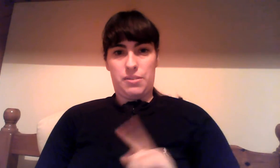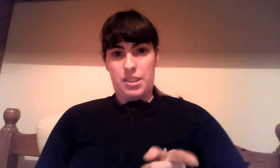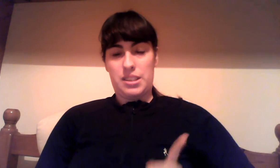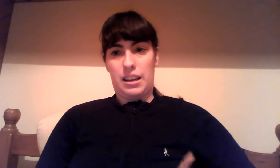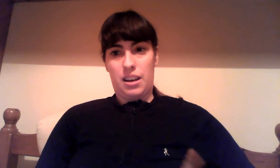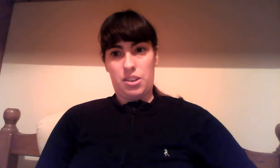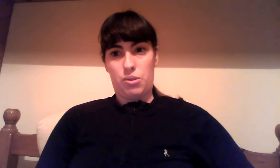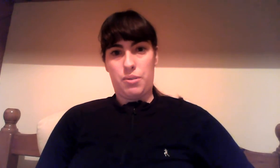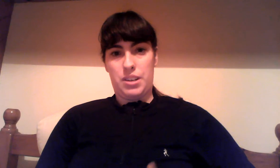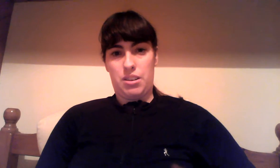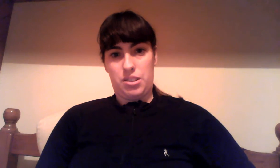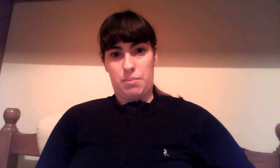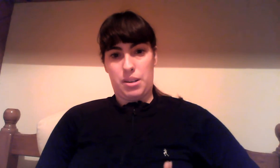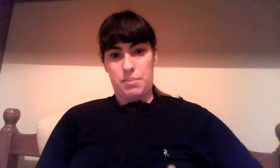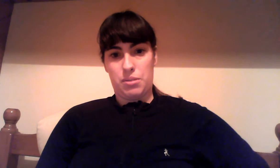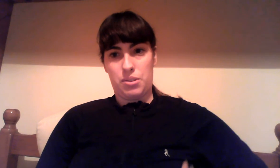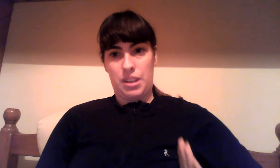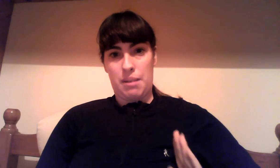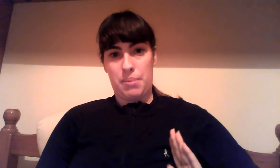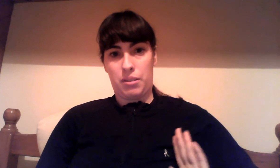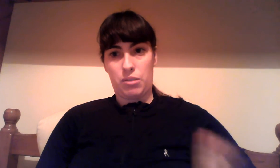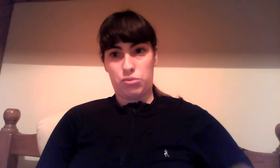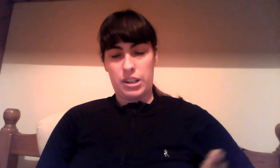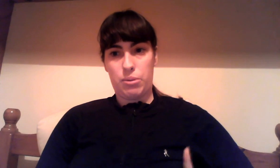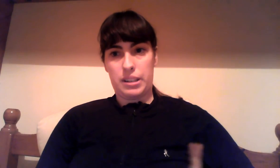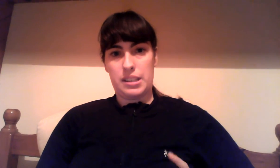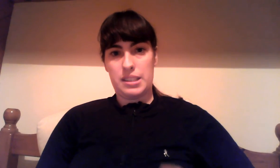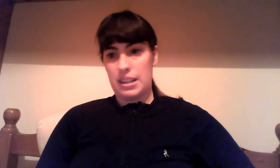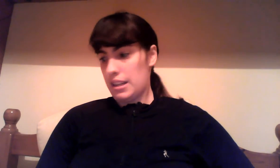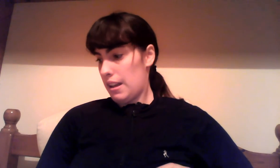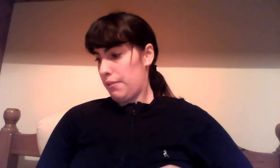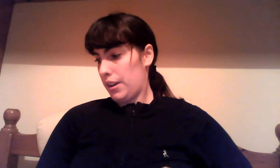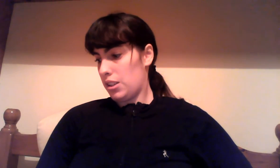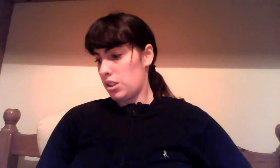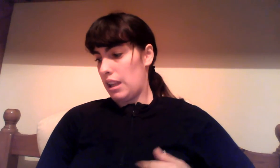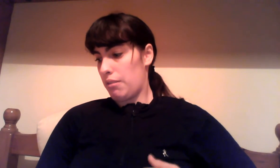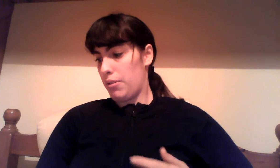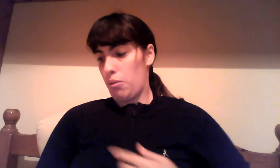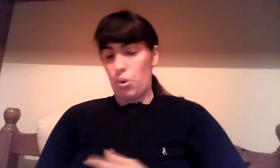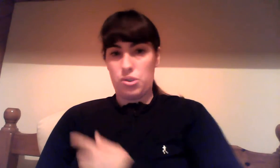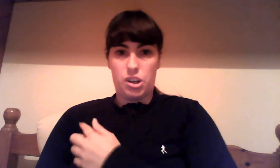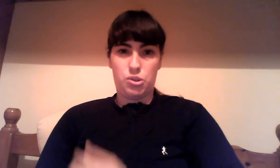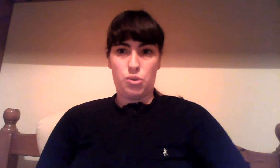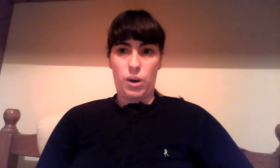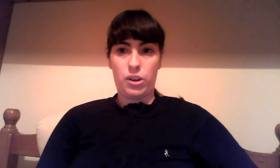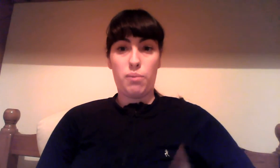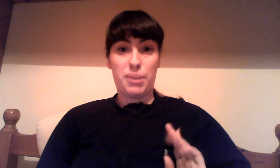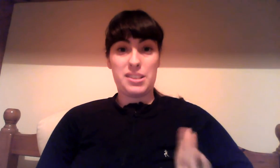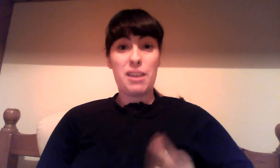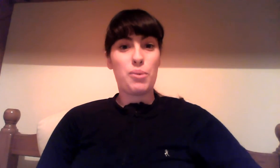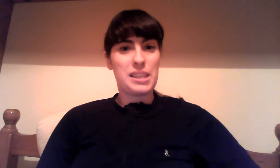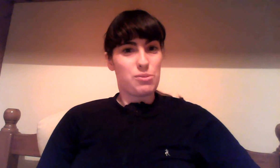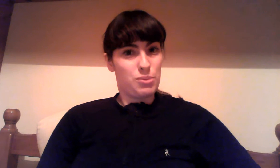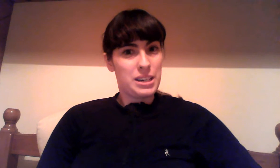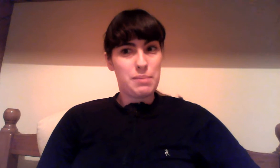this then cuts off the video because sometimes it will do that, but I'm going to really quickly see if I can just clarify what side you do white on, because otherwise that's really going to bug